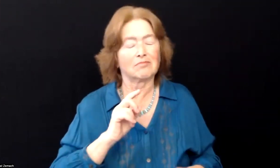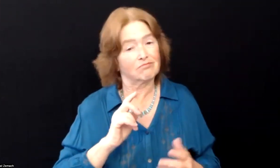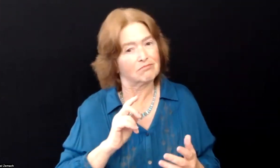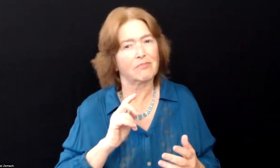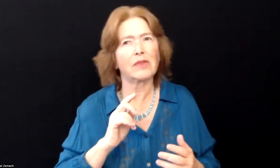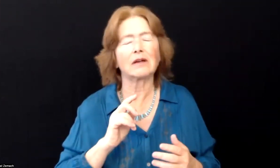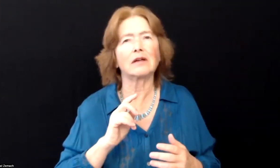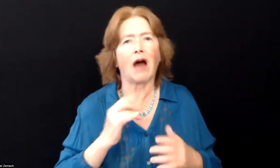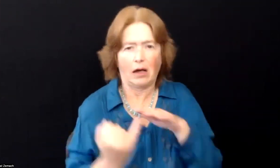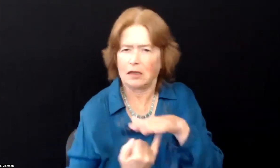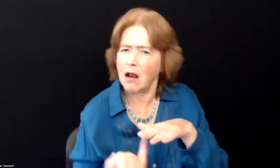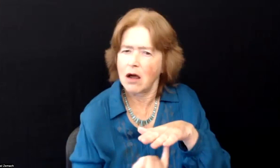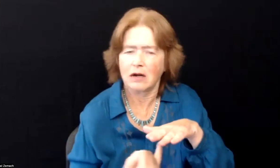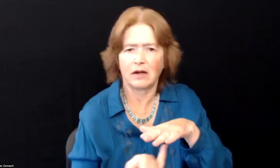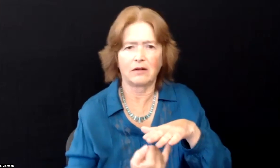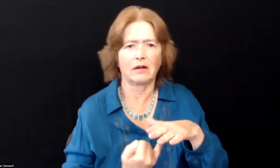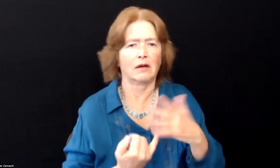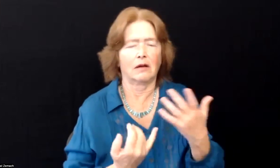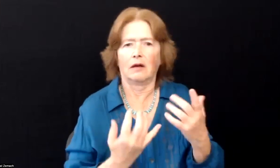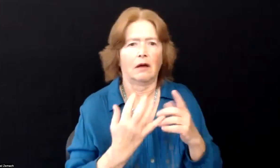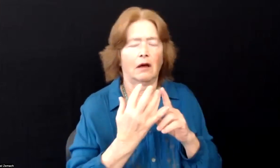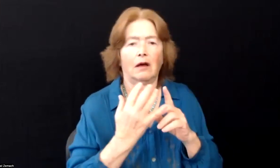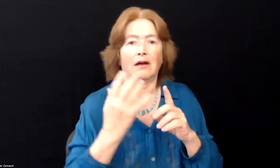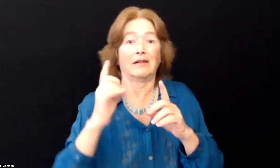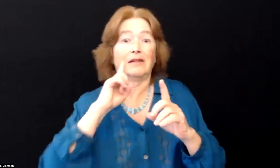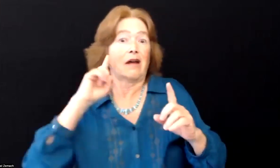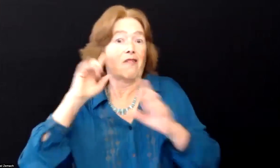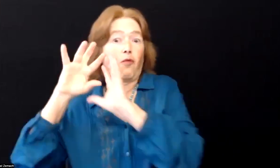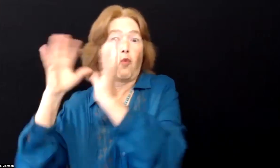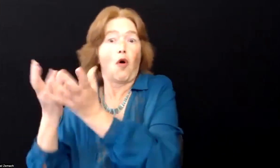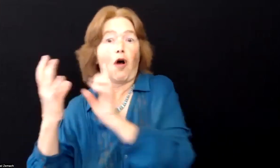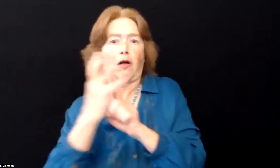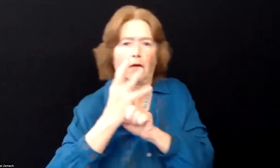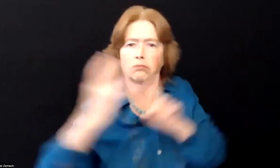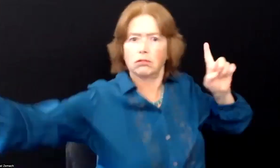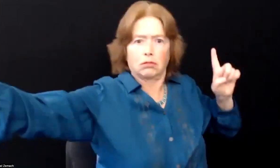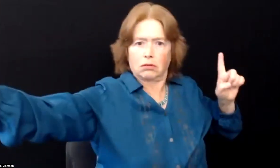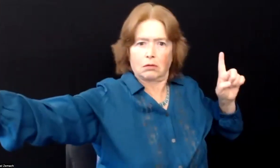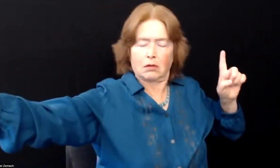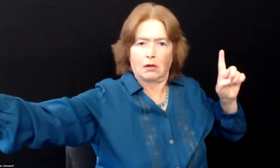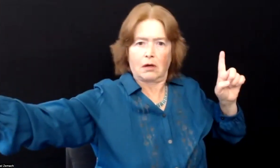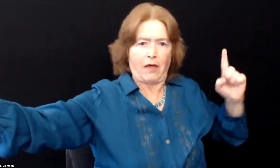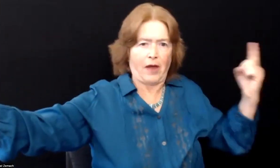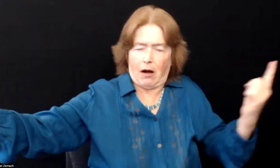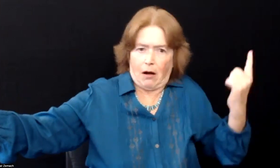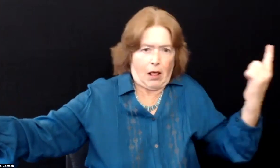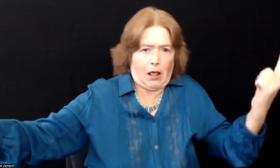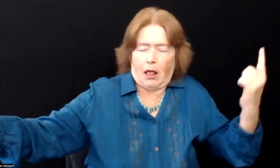very lonely job. It can be a very isolating job. You can feel very set apart from the